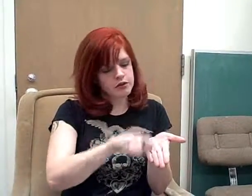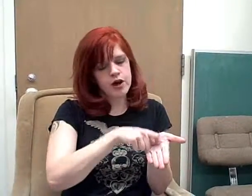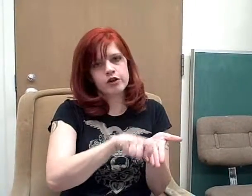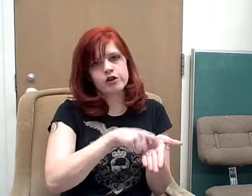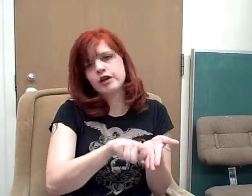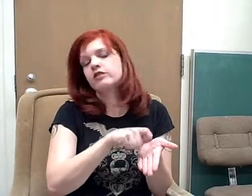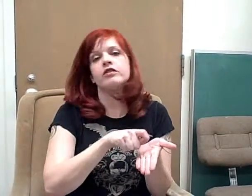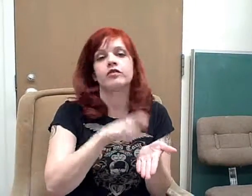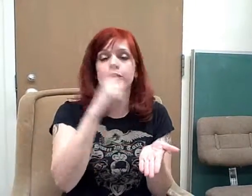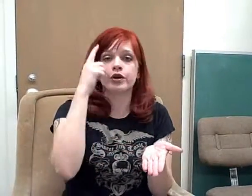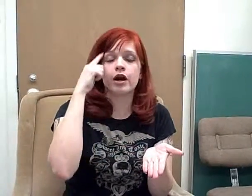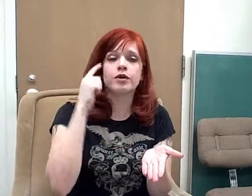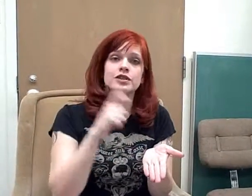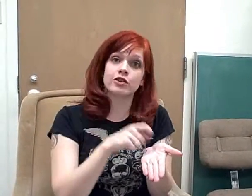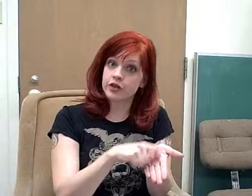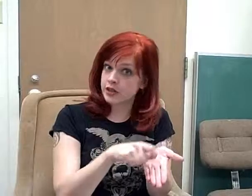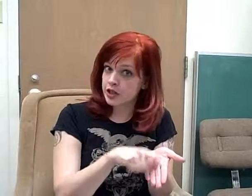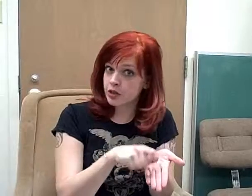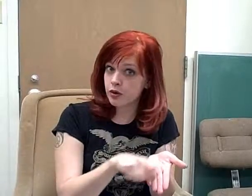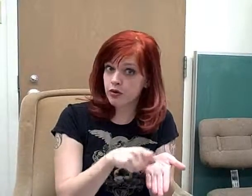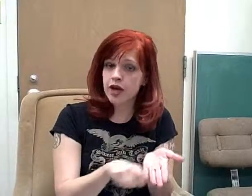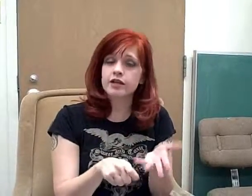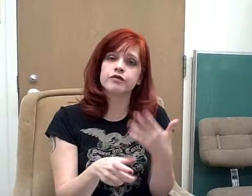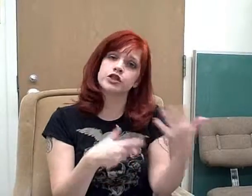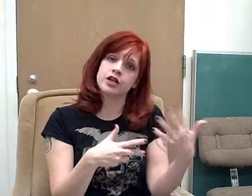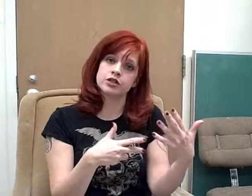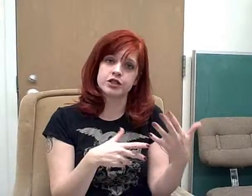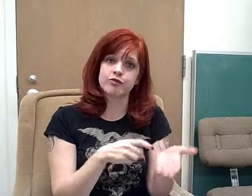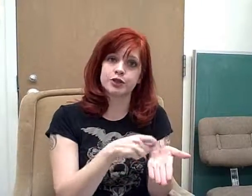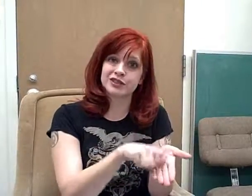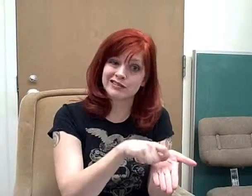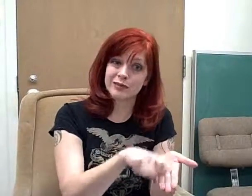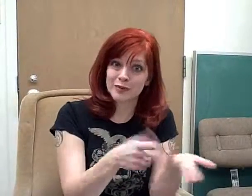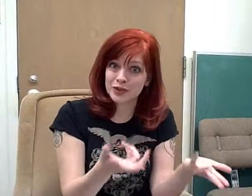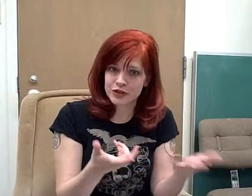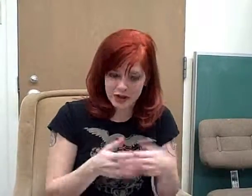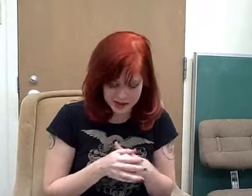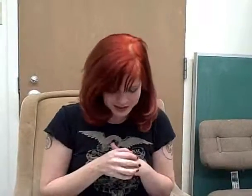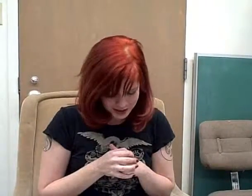write on your hand. If you put your eyebrows in there, you can say, do you want to write? If you're talking to a deaf person, maybe we should write.